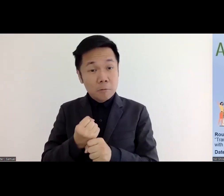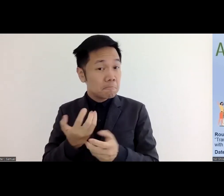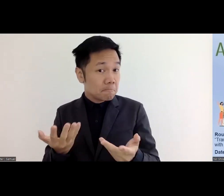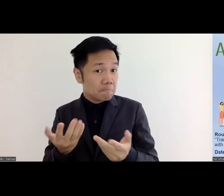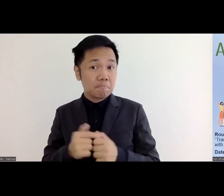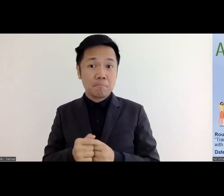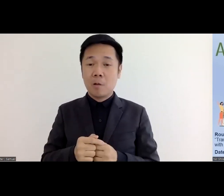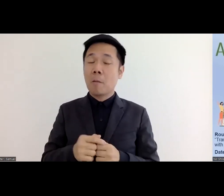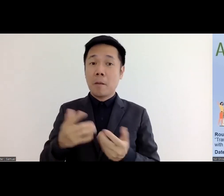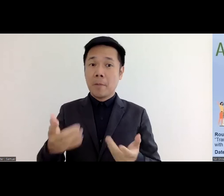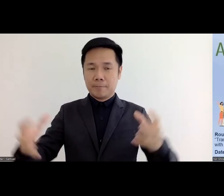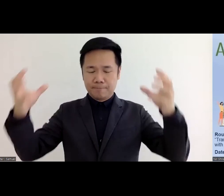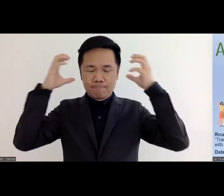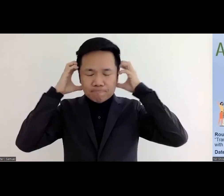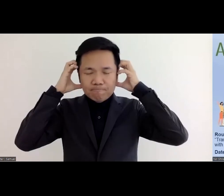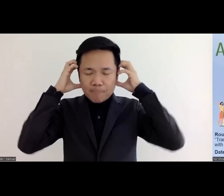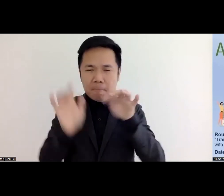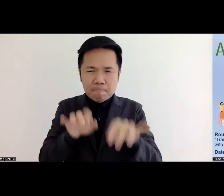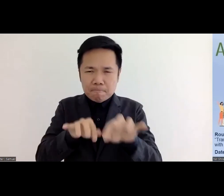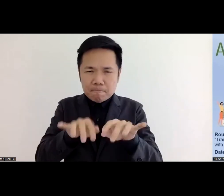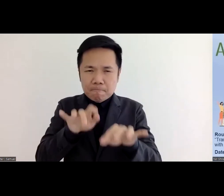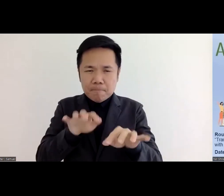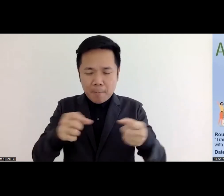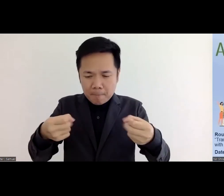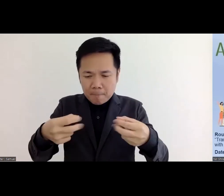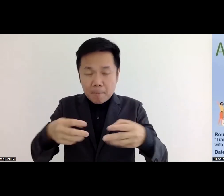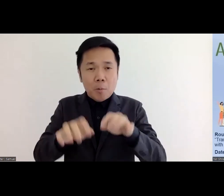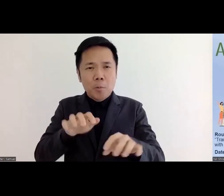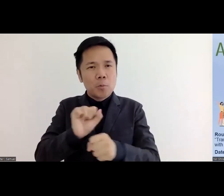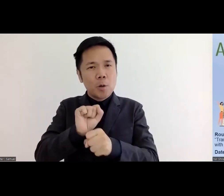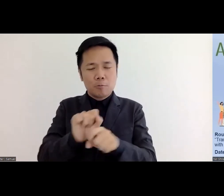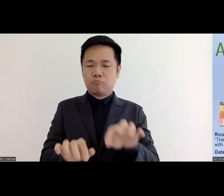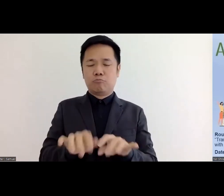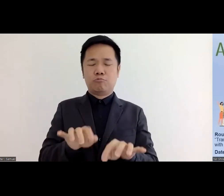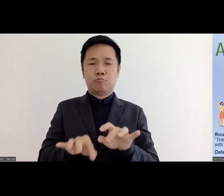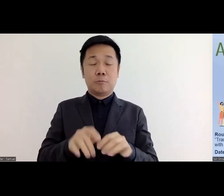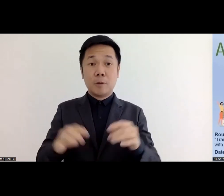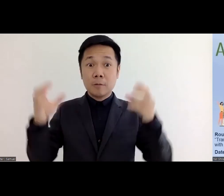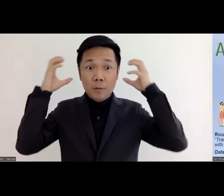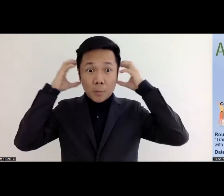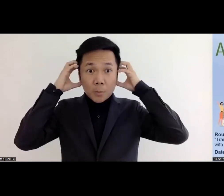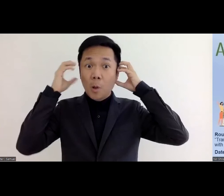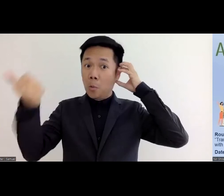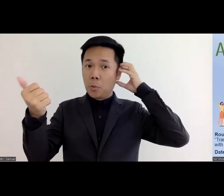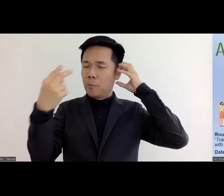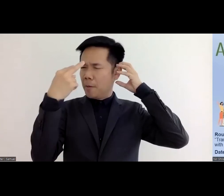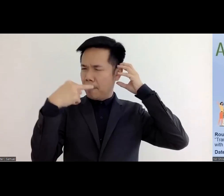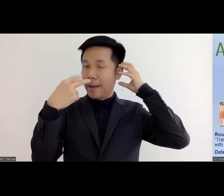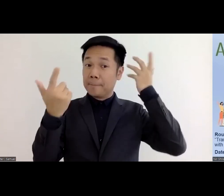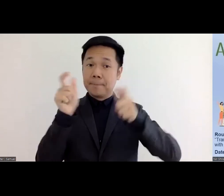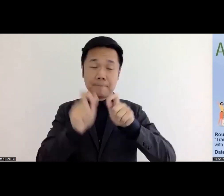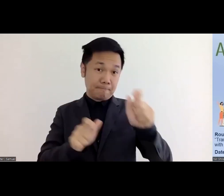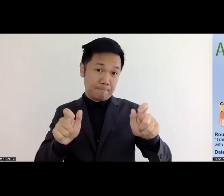audio transcription or translation type of job, because their hearing abilities is very perfect.